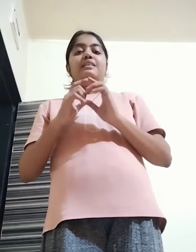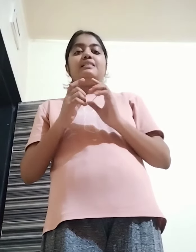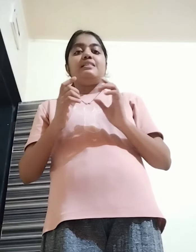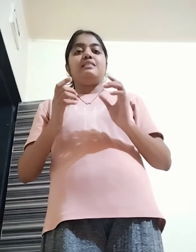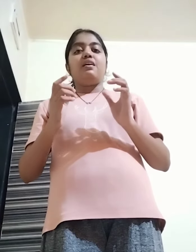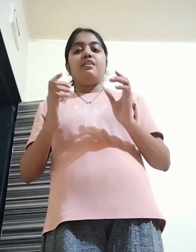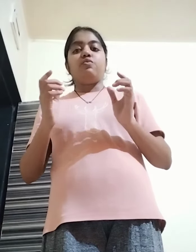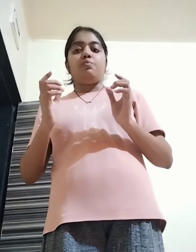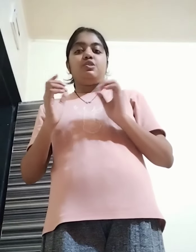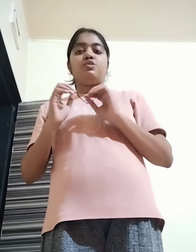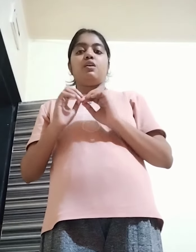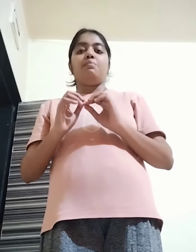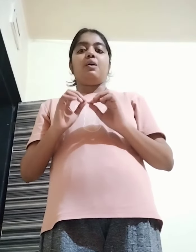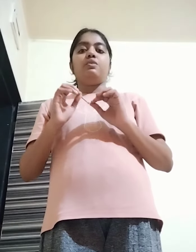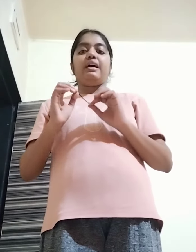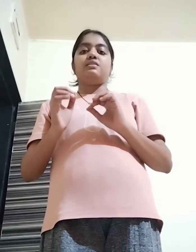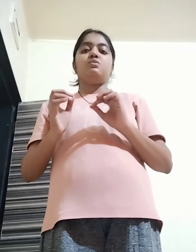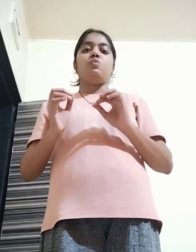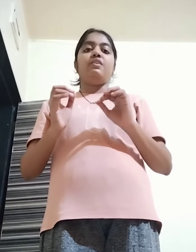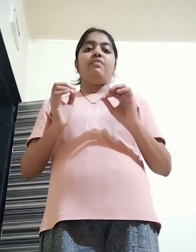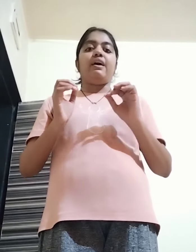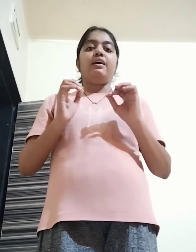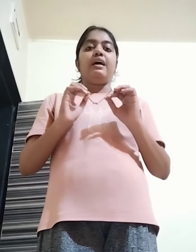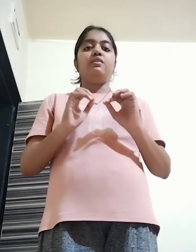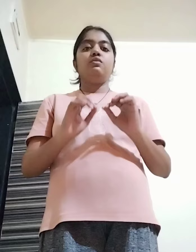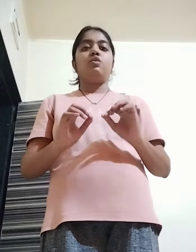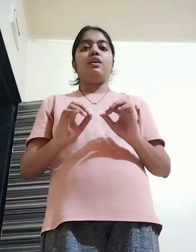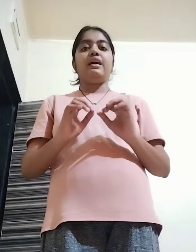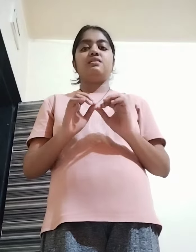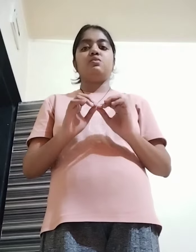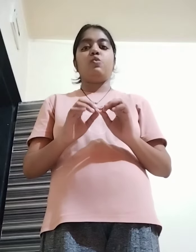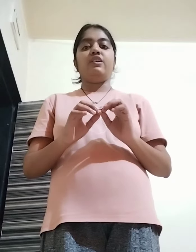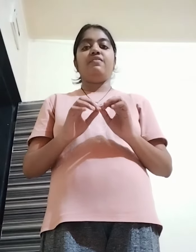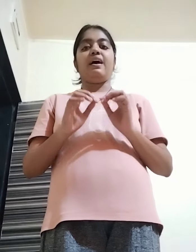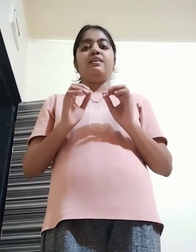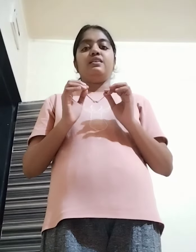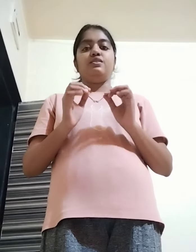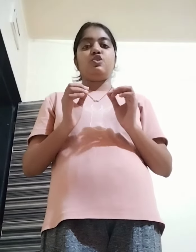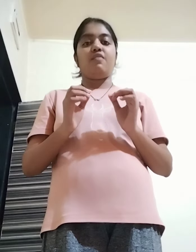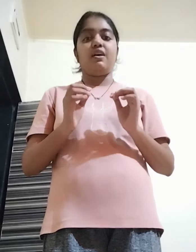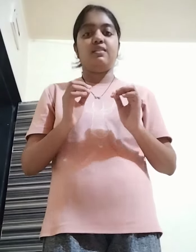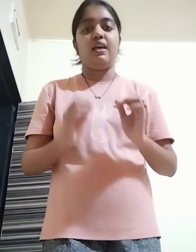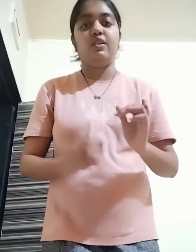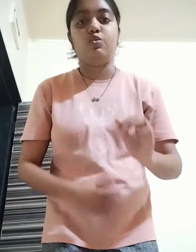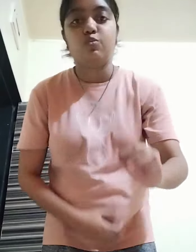is the information about access modifier and non-access modifier in Java. Thank you.